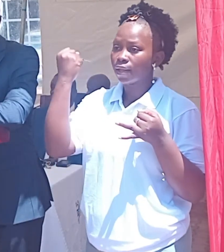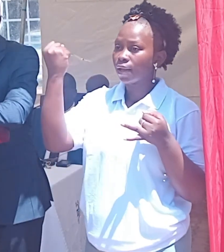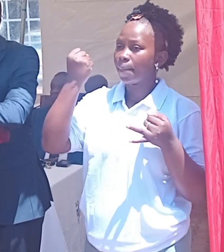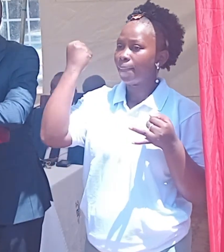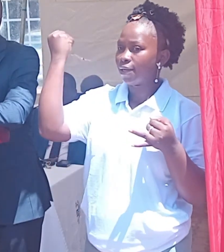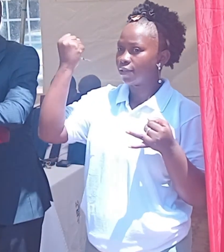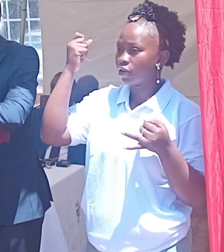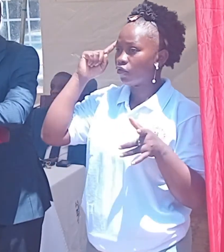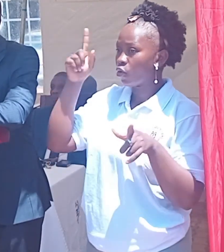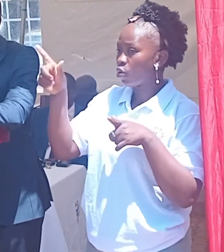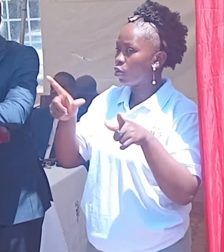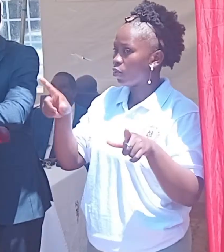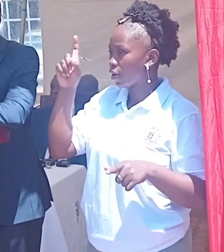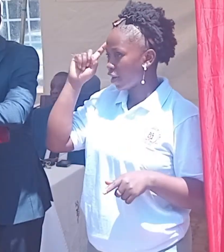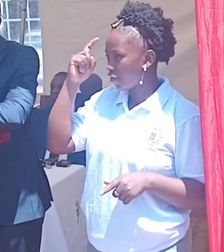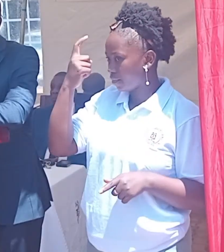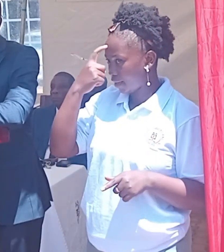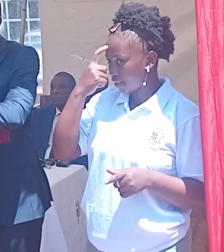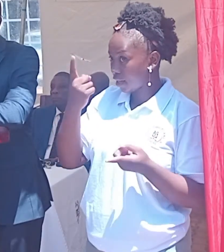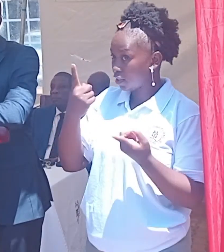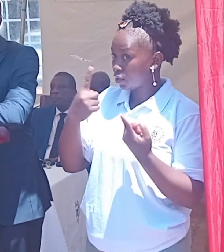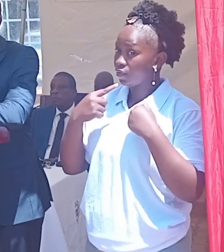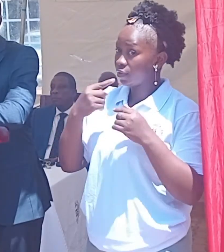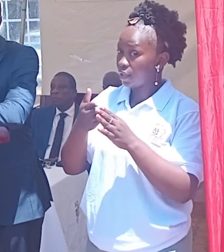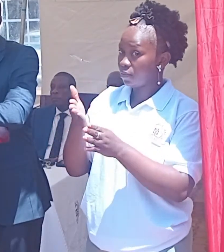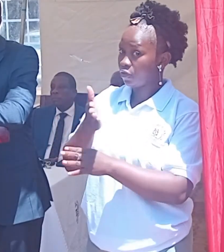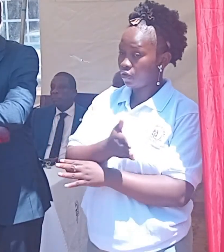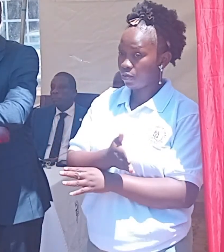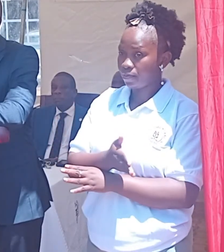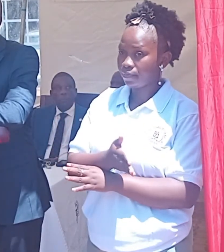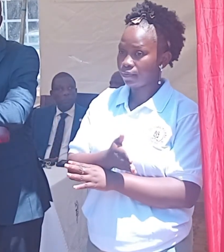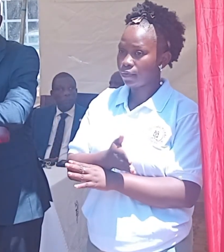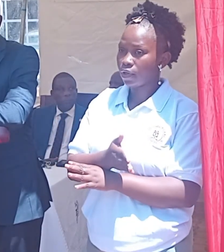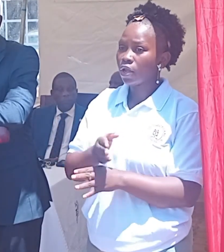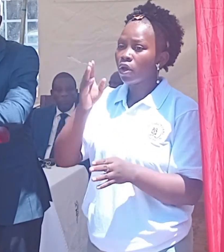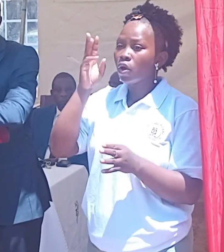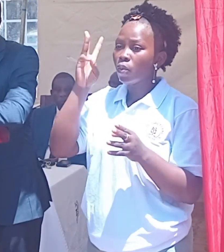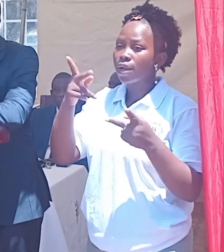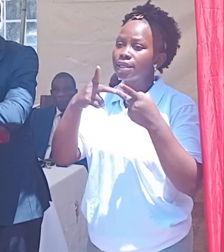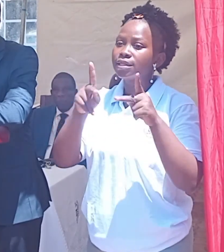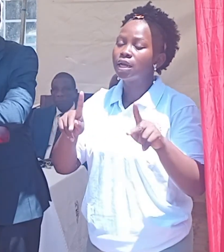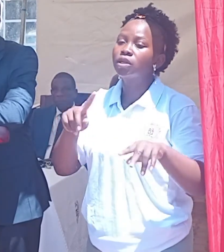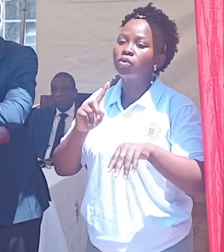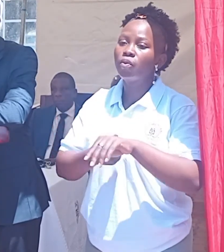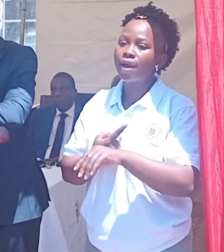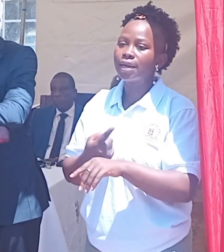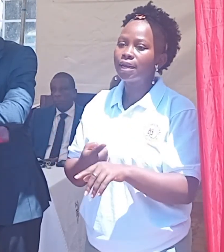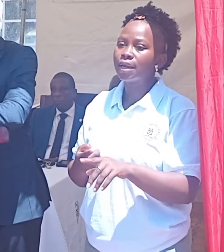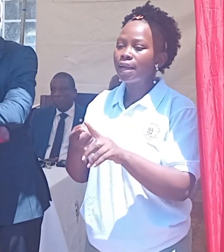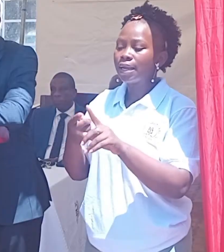campaigns for local government, as was mentioned earlier, will commence on the 10th of